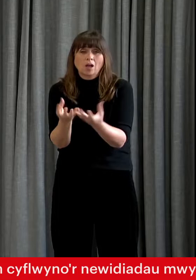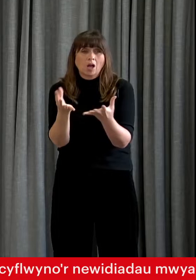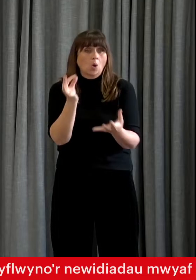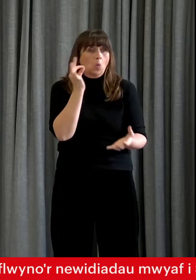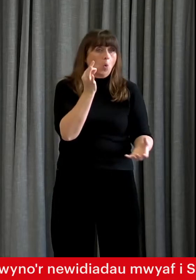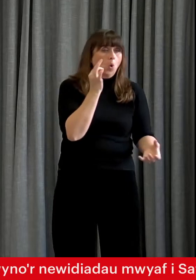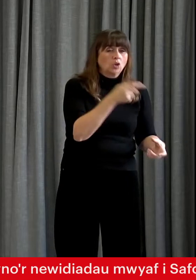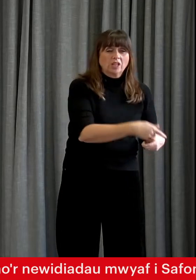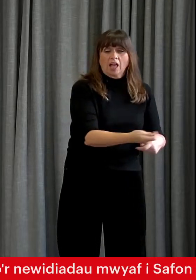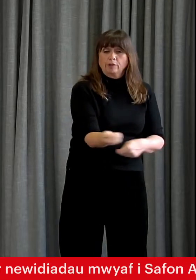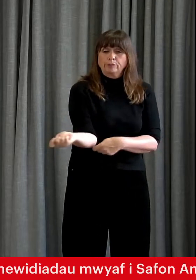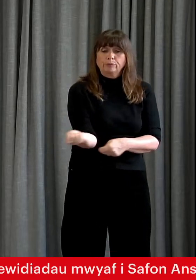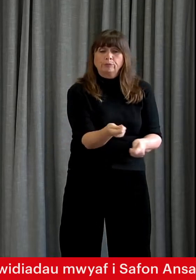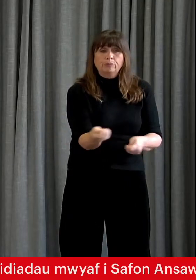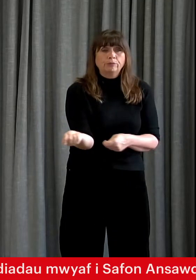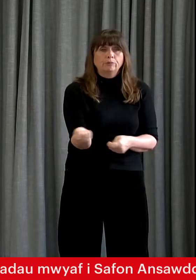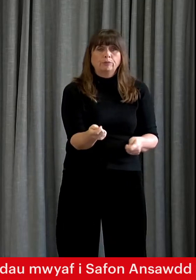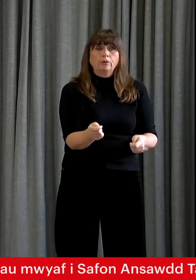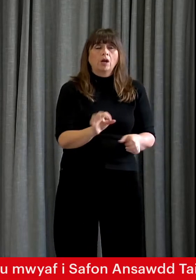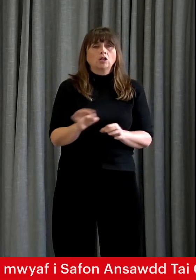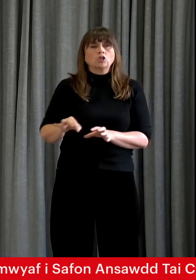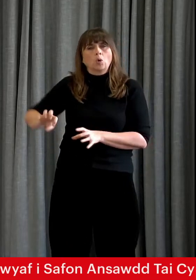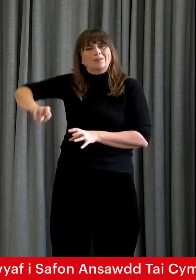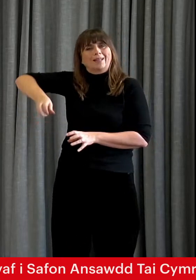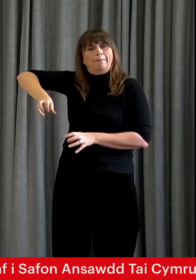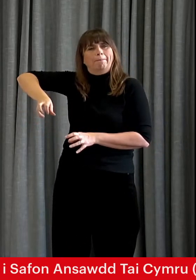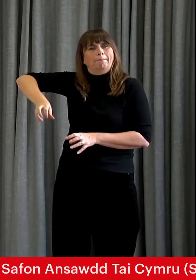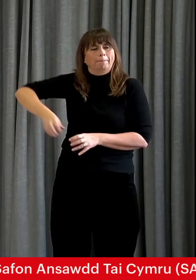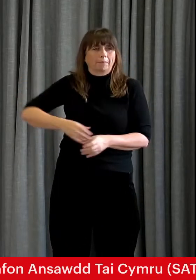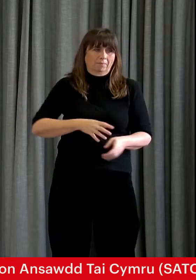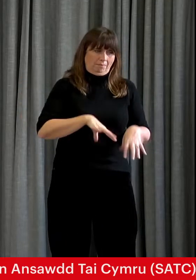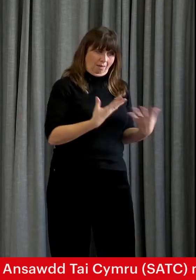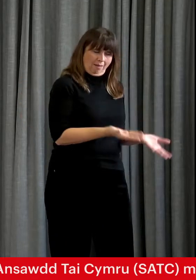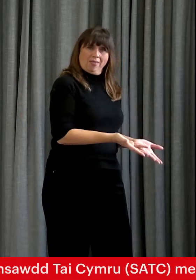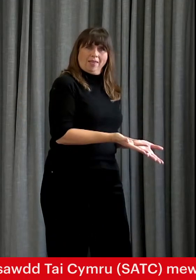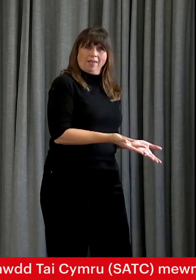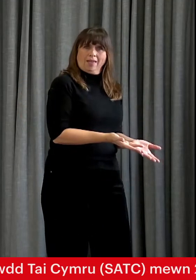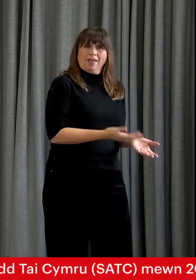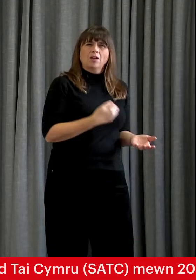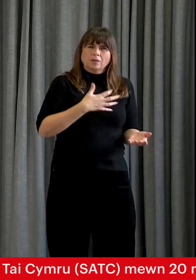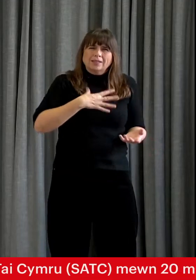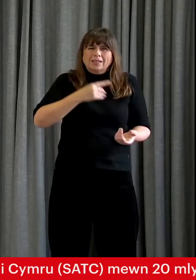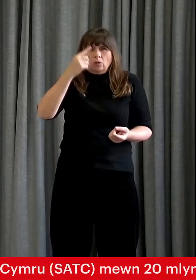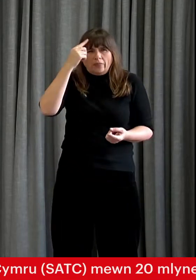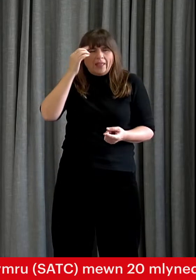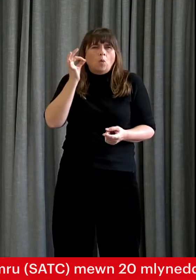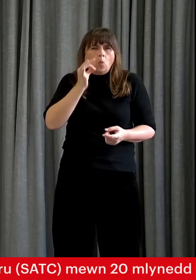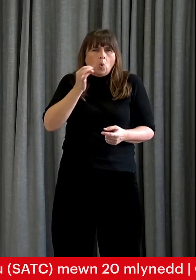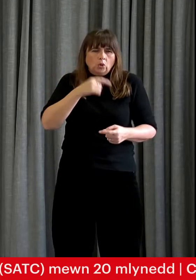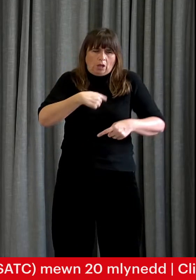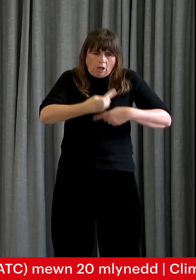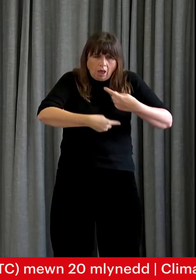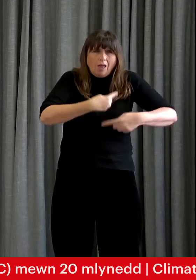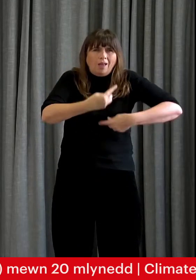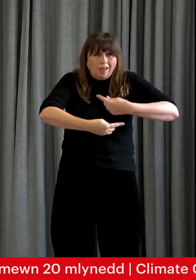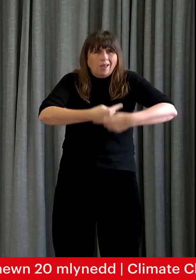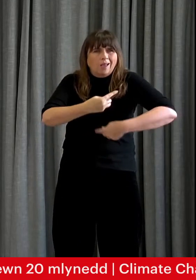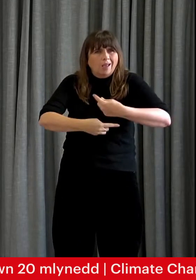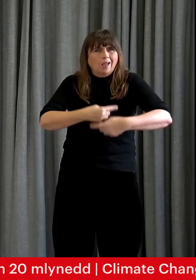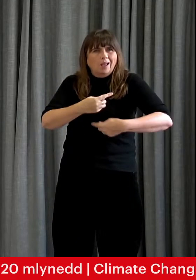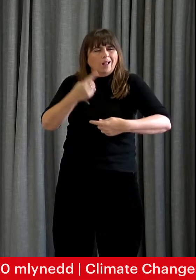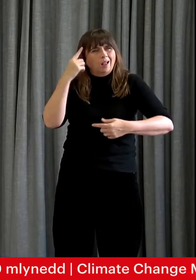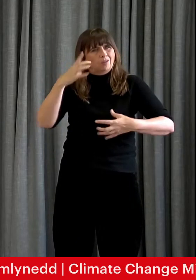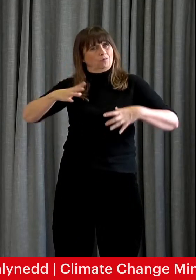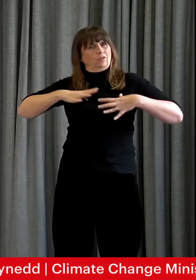and be able to water it in a sustainable fashion. I mean, it's an important part of decarbonising and climate proofing